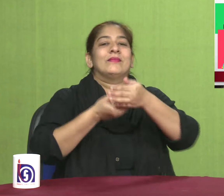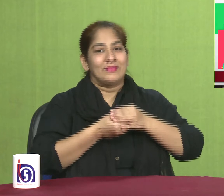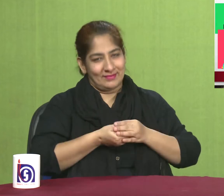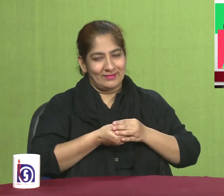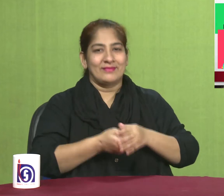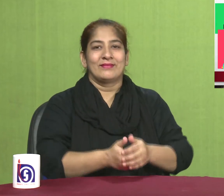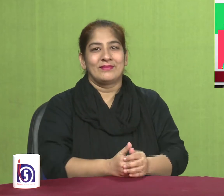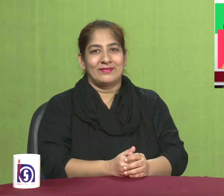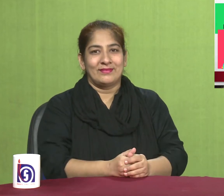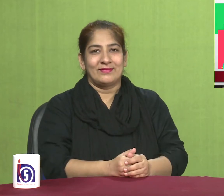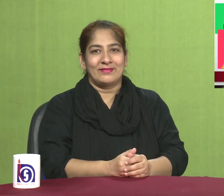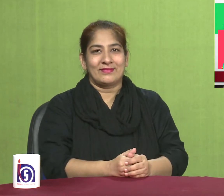jewelry.